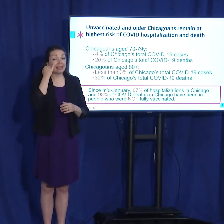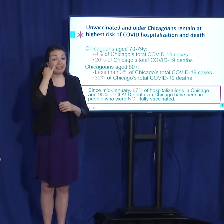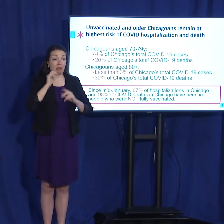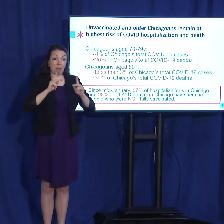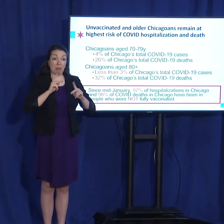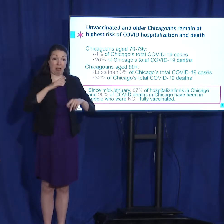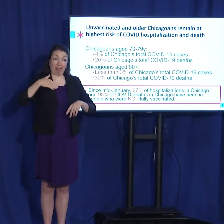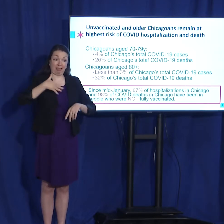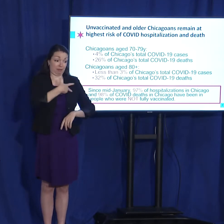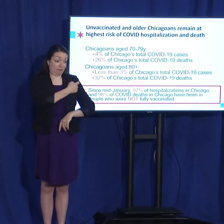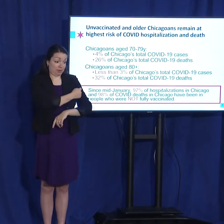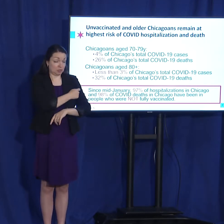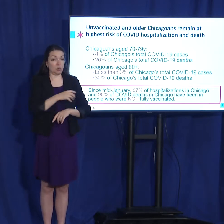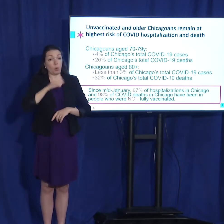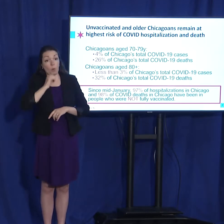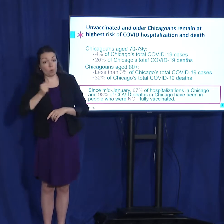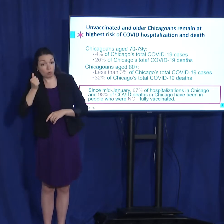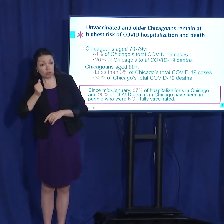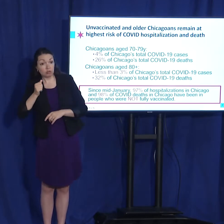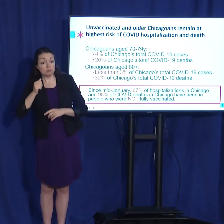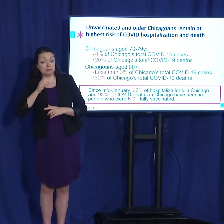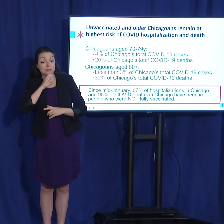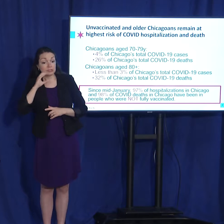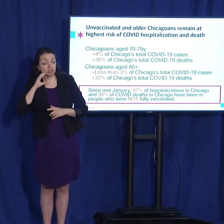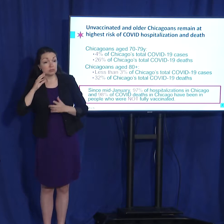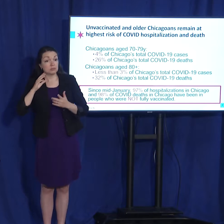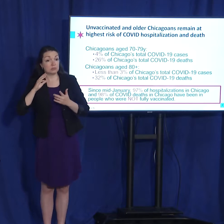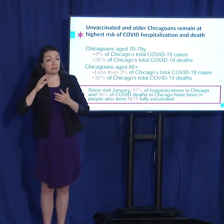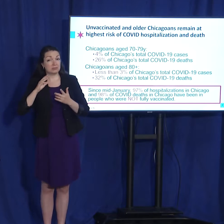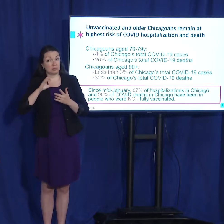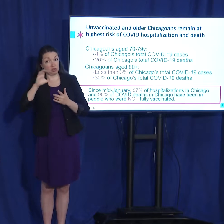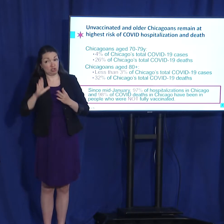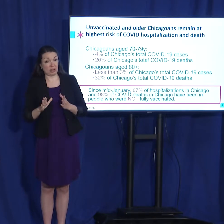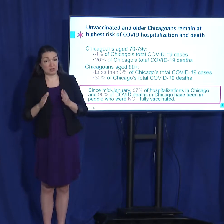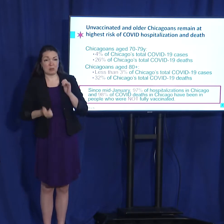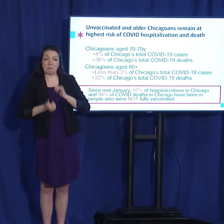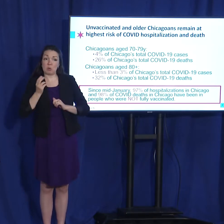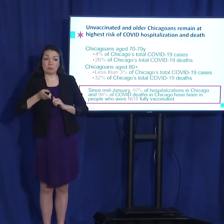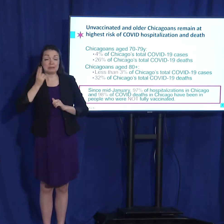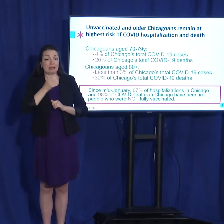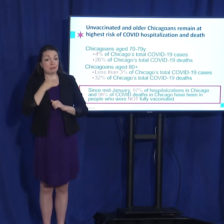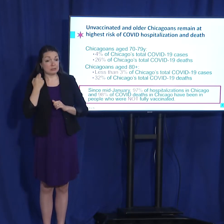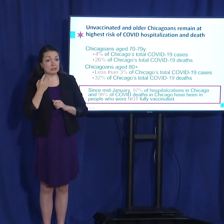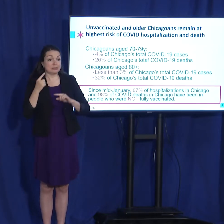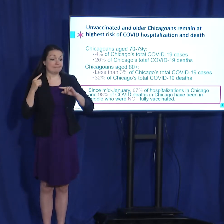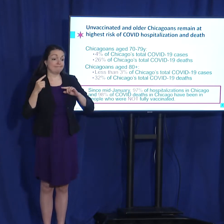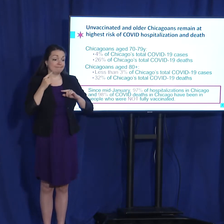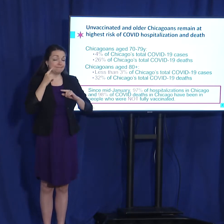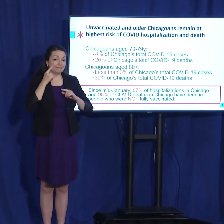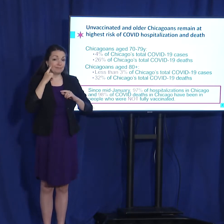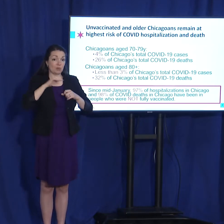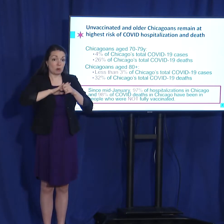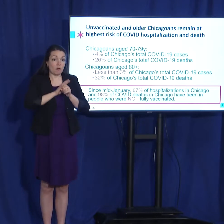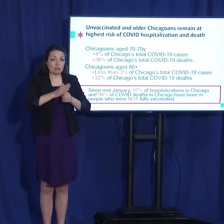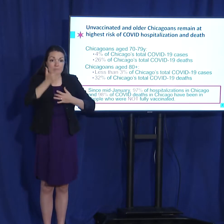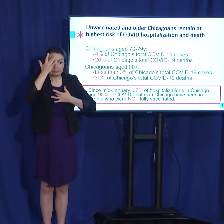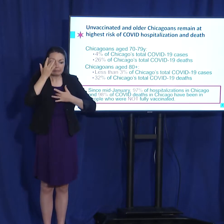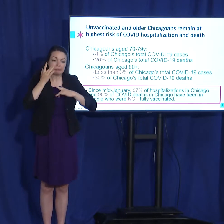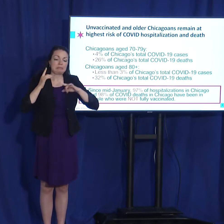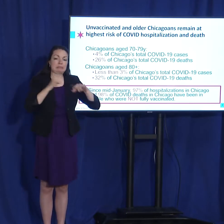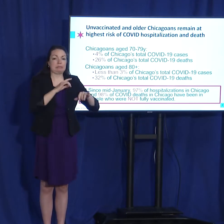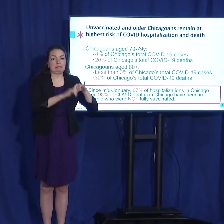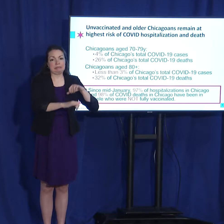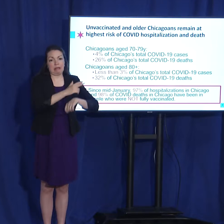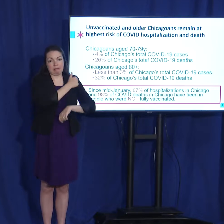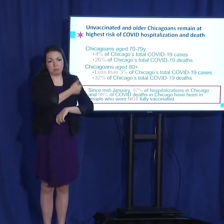unvaccinated and older Chicagoans remain at the highest risk for COVID hospitalization and death. Where we look at Chicagoans